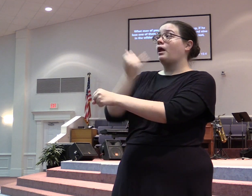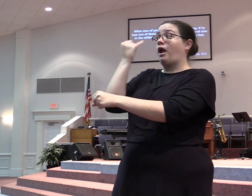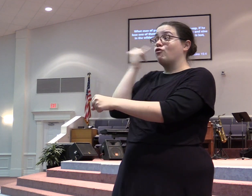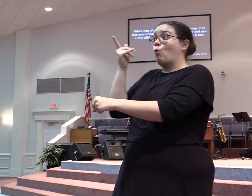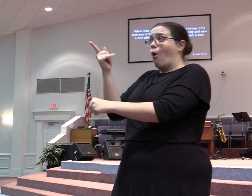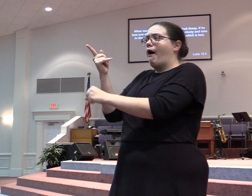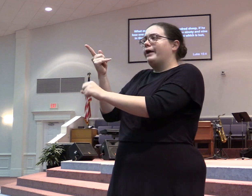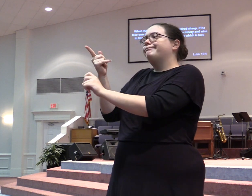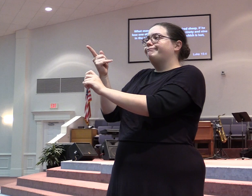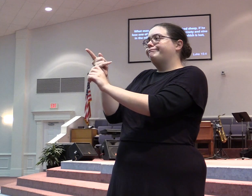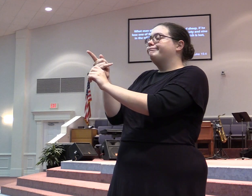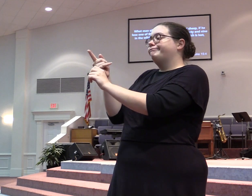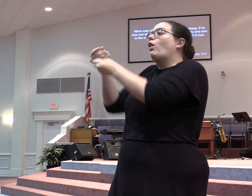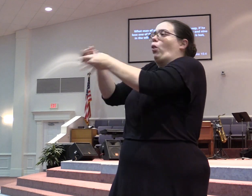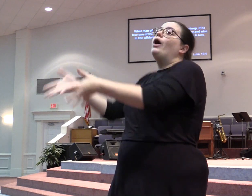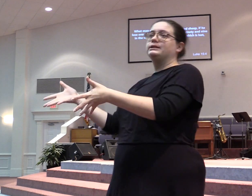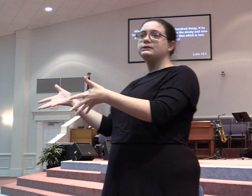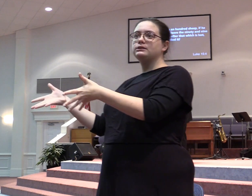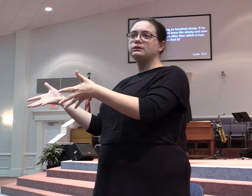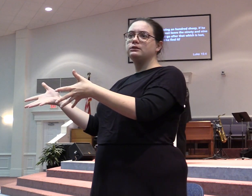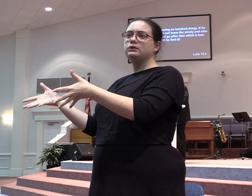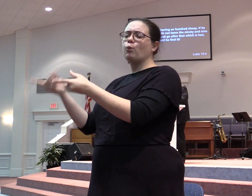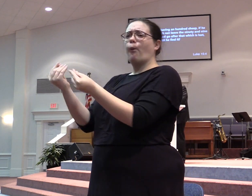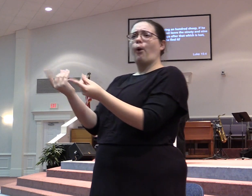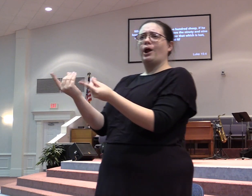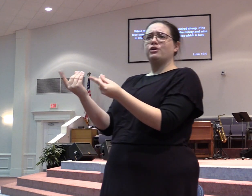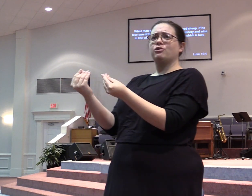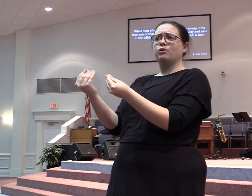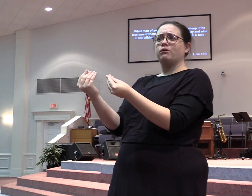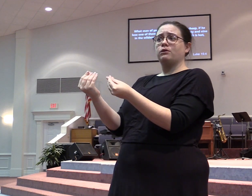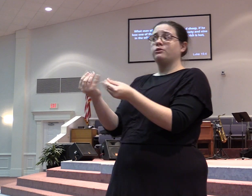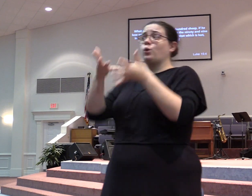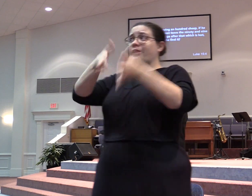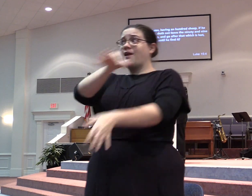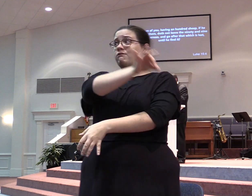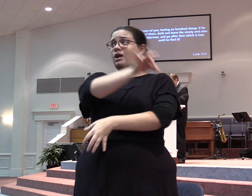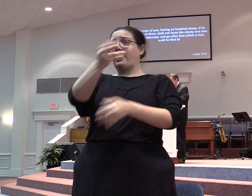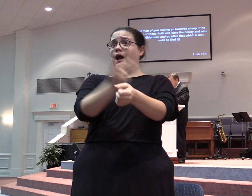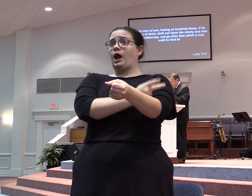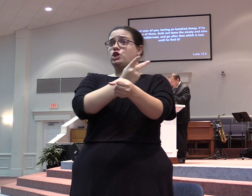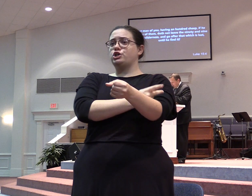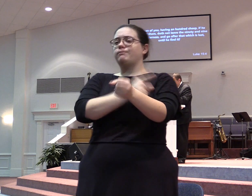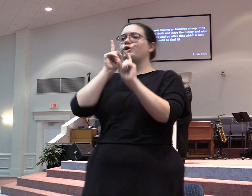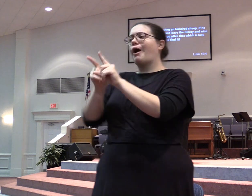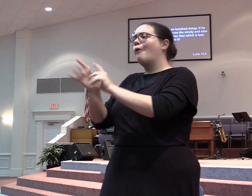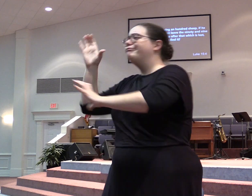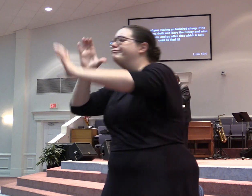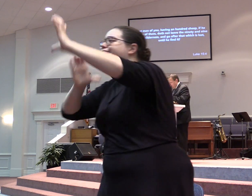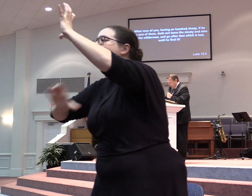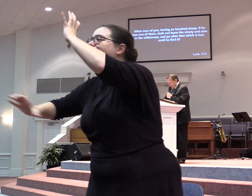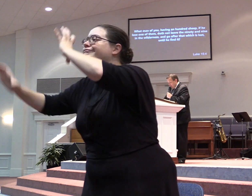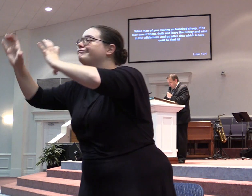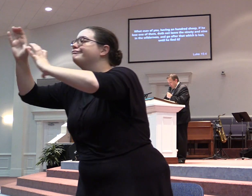lose one of them, doth not leave the 99 in the wilderness and go after that which